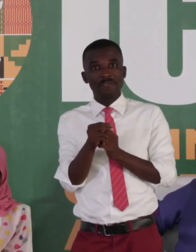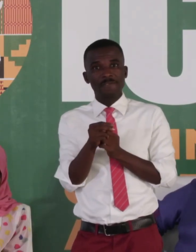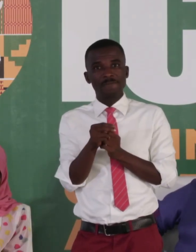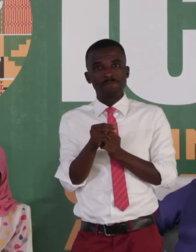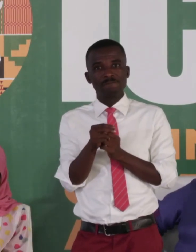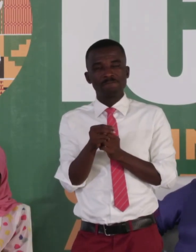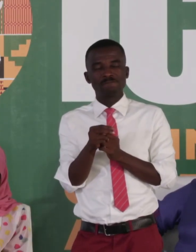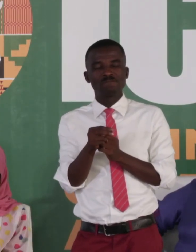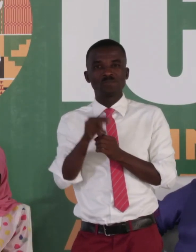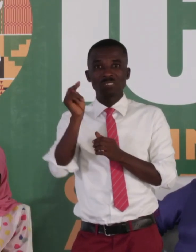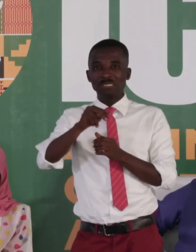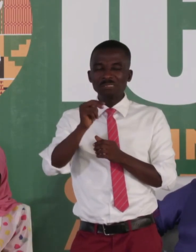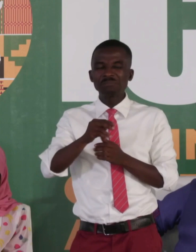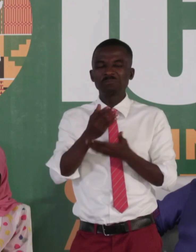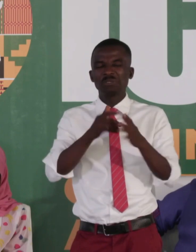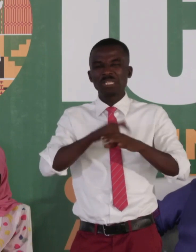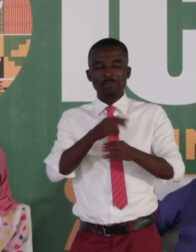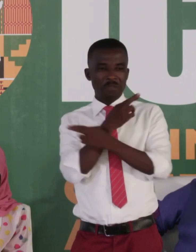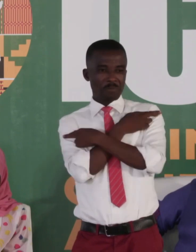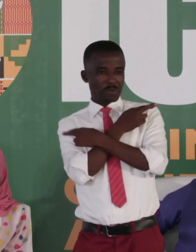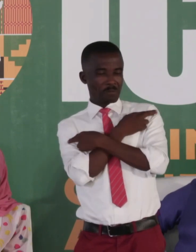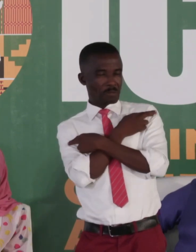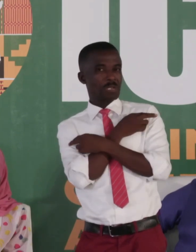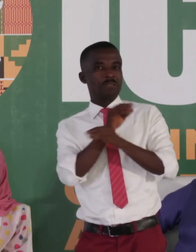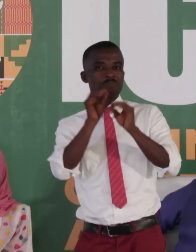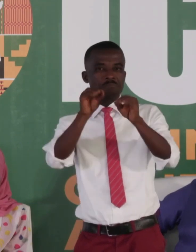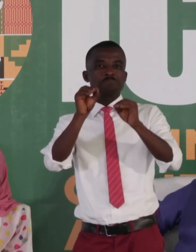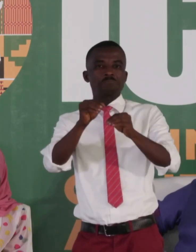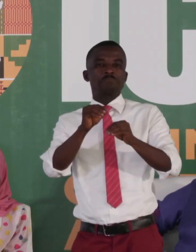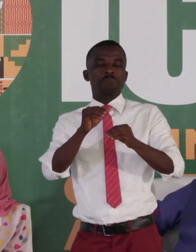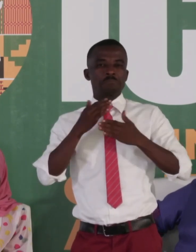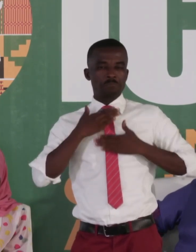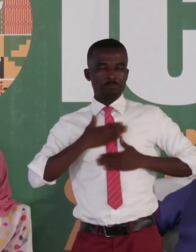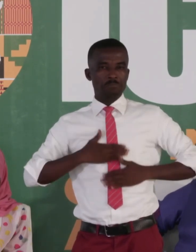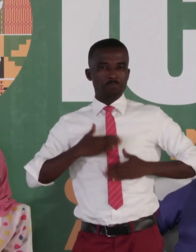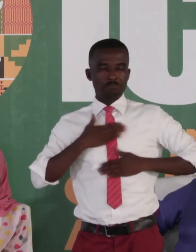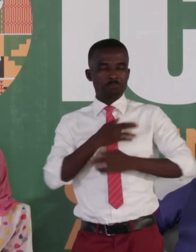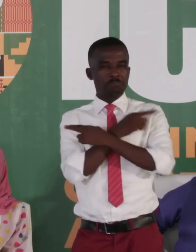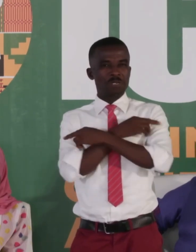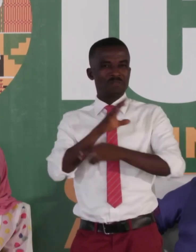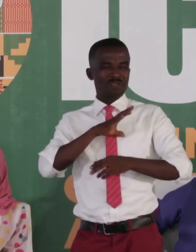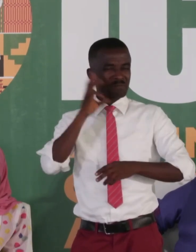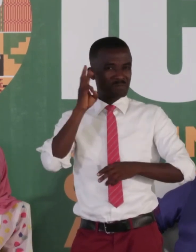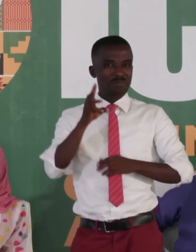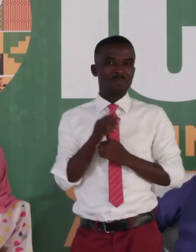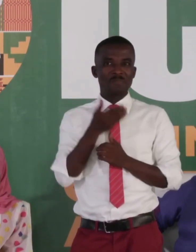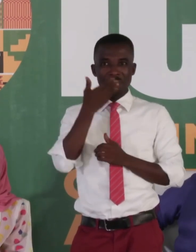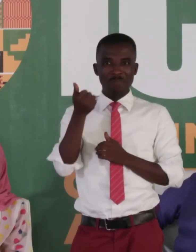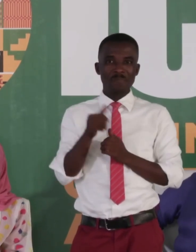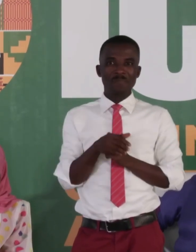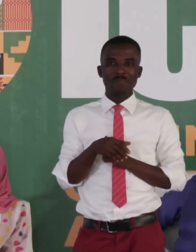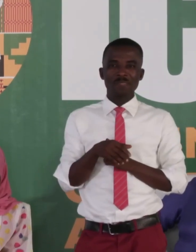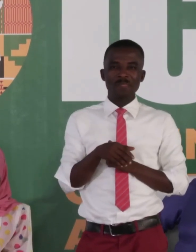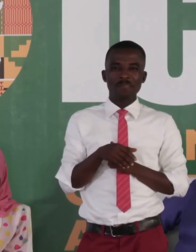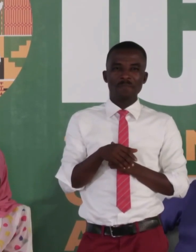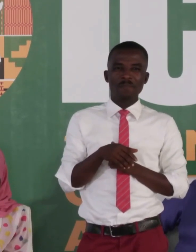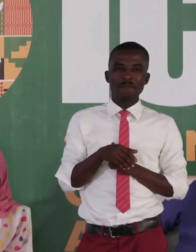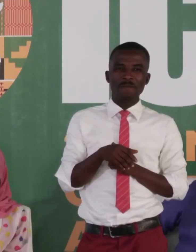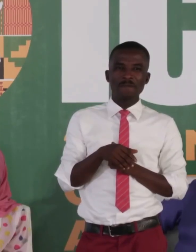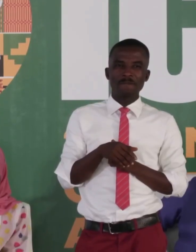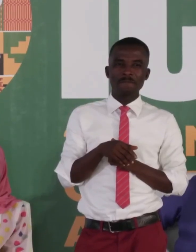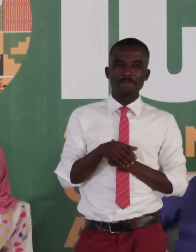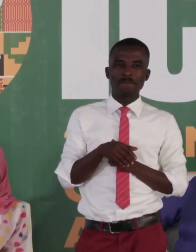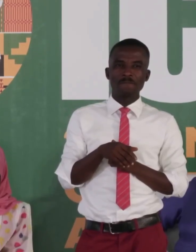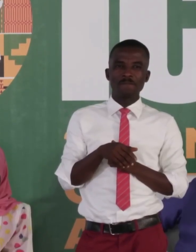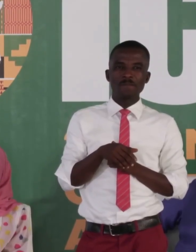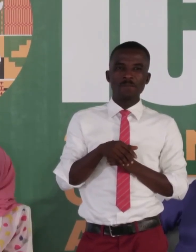They will need stress management programs to be able to function effectively. Having said that, I would like to